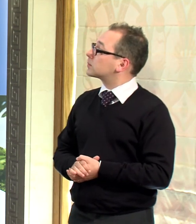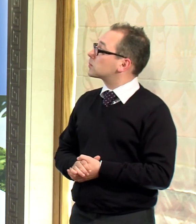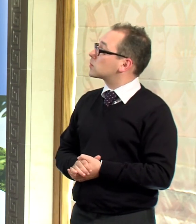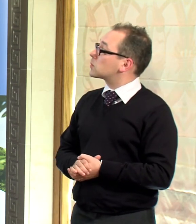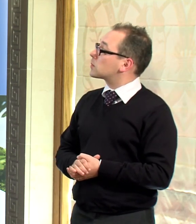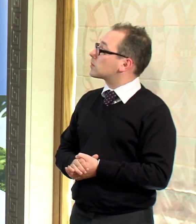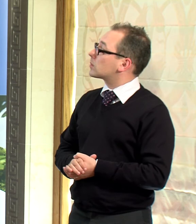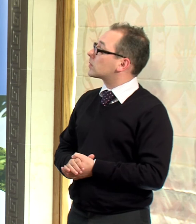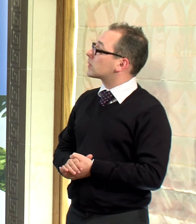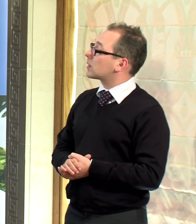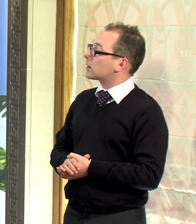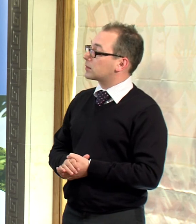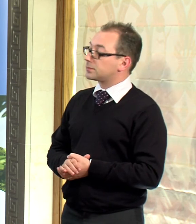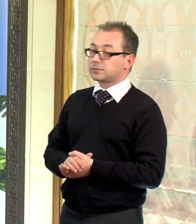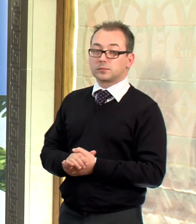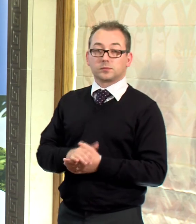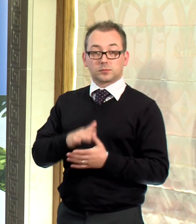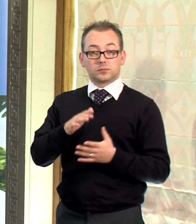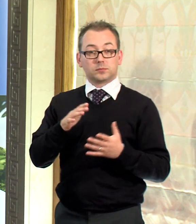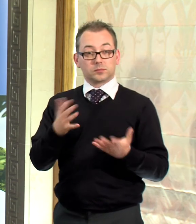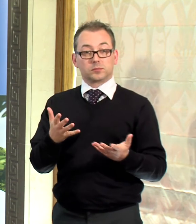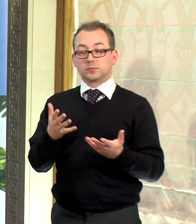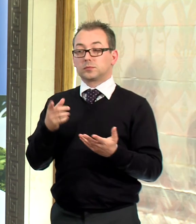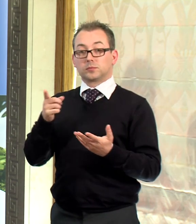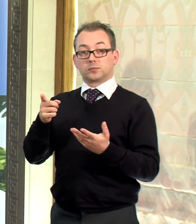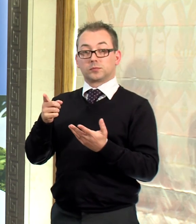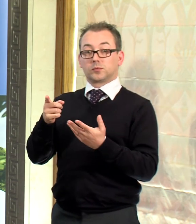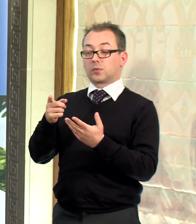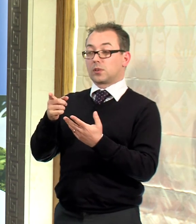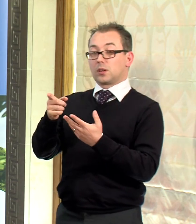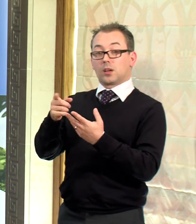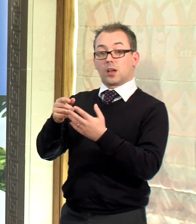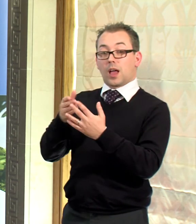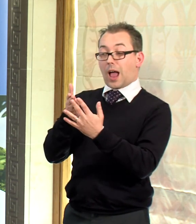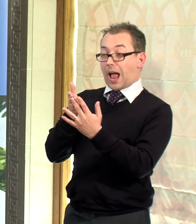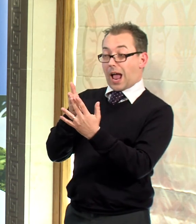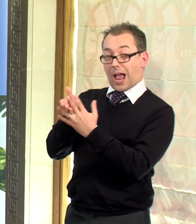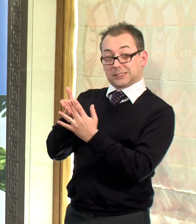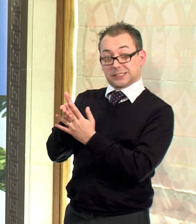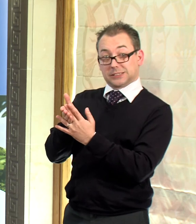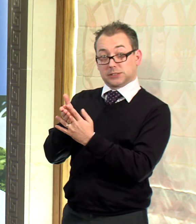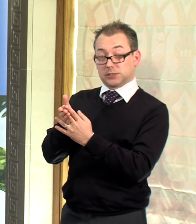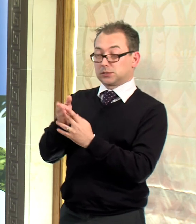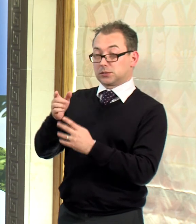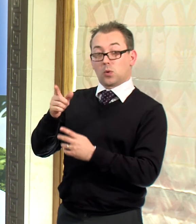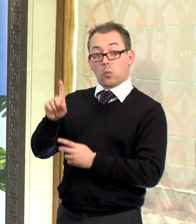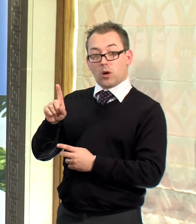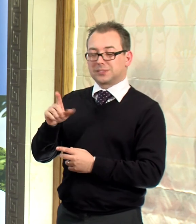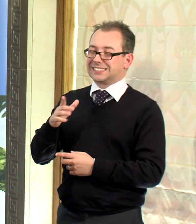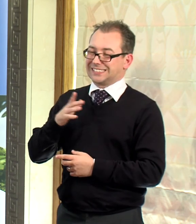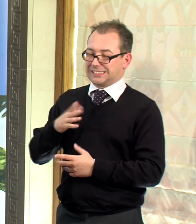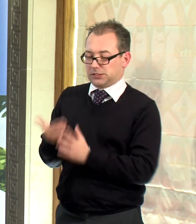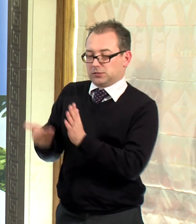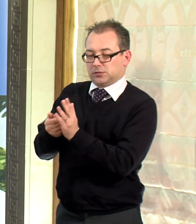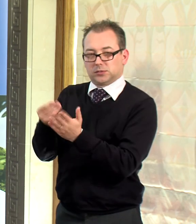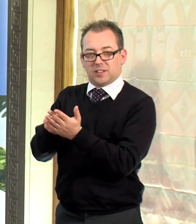The development and promotion of complementary access facilities requires an initial injection of funds, but